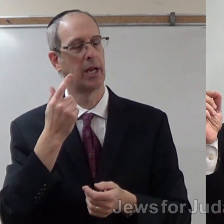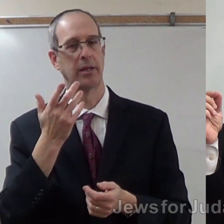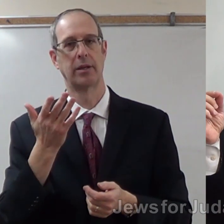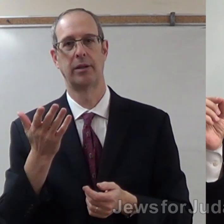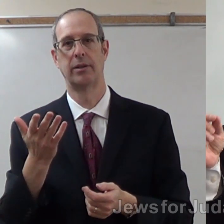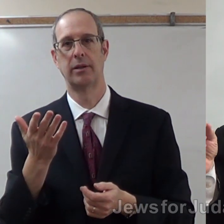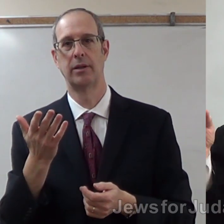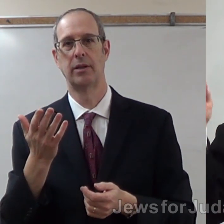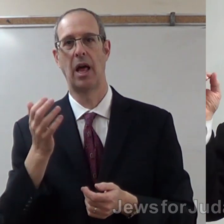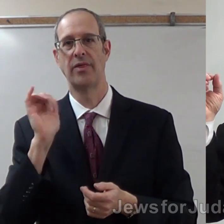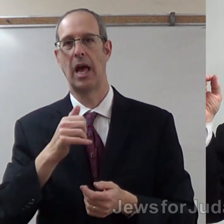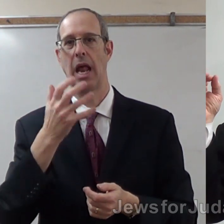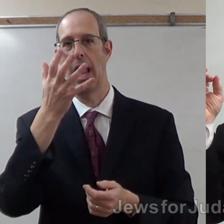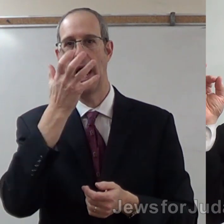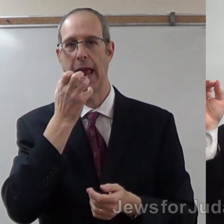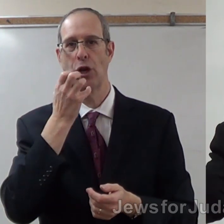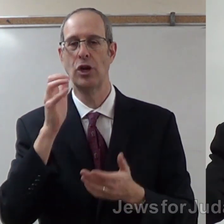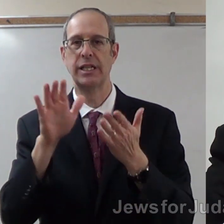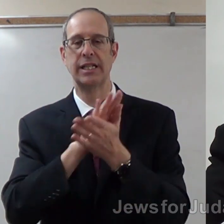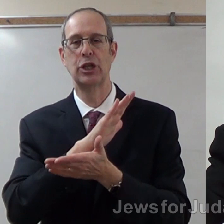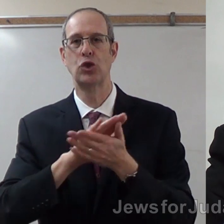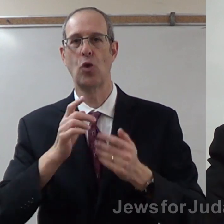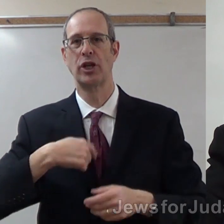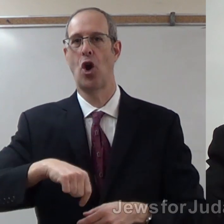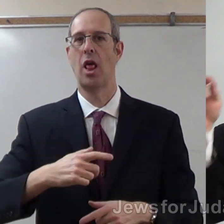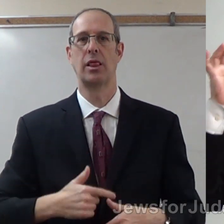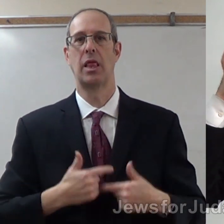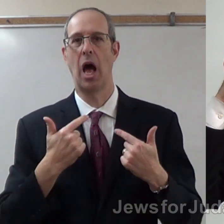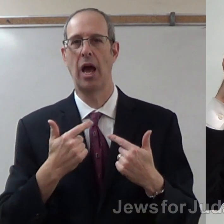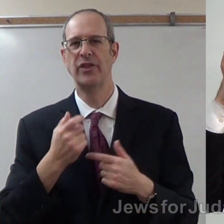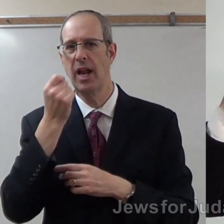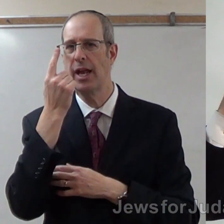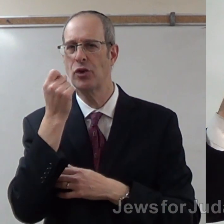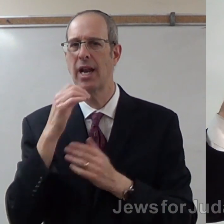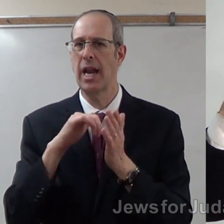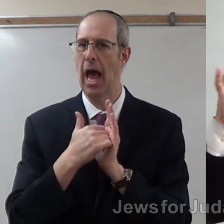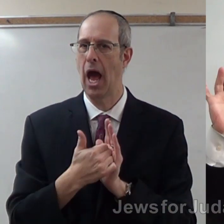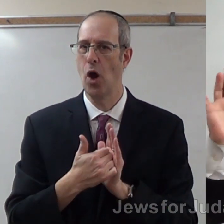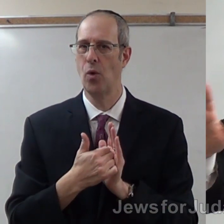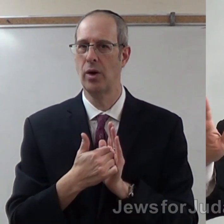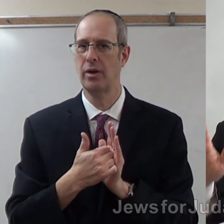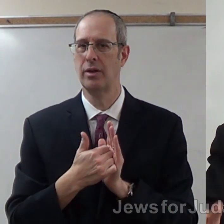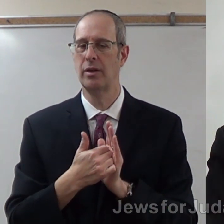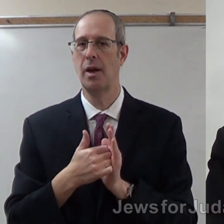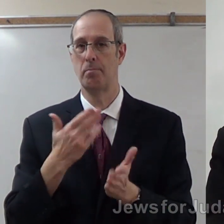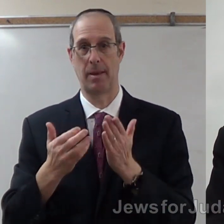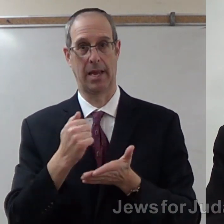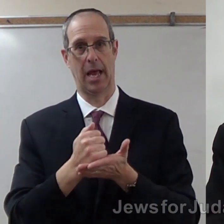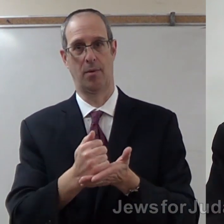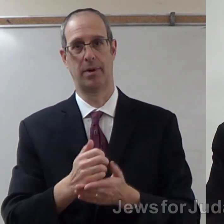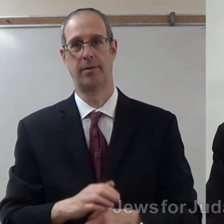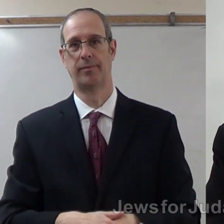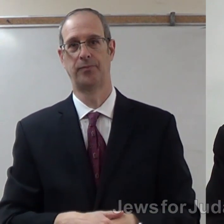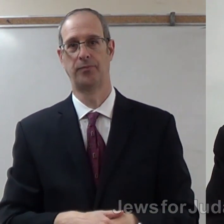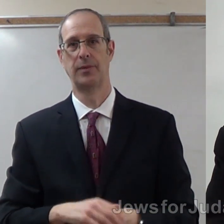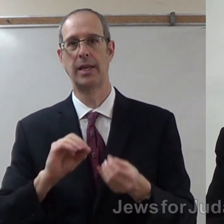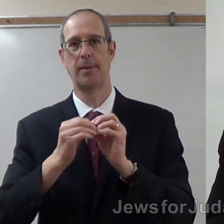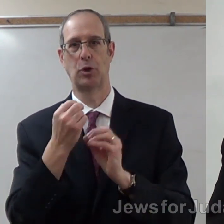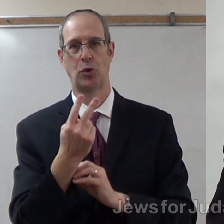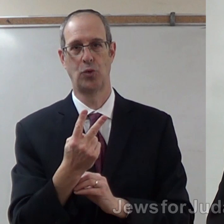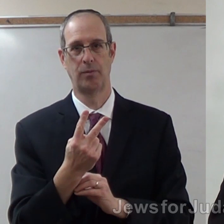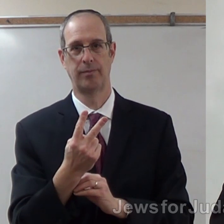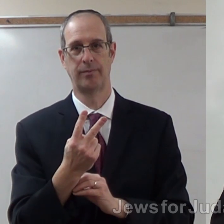that anger destroys our lives and understand how, it might help. Number two,